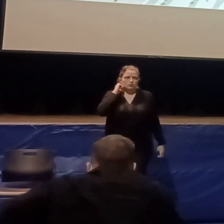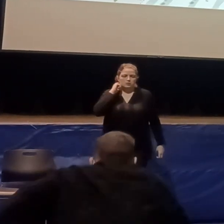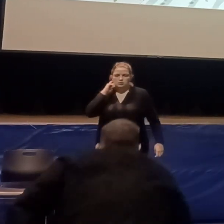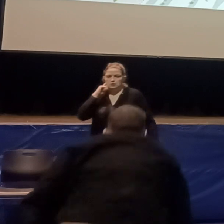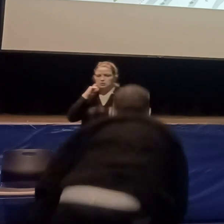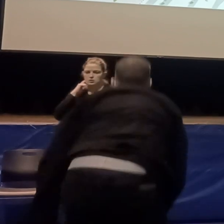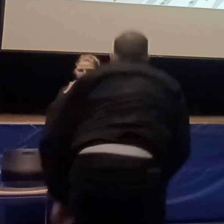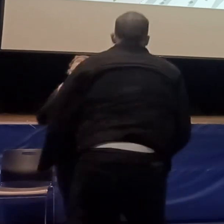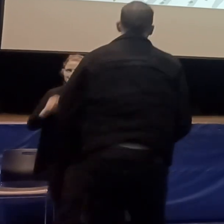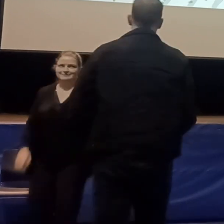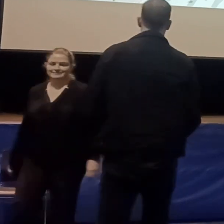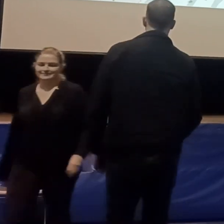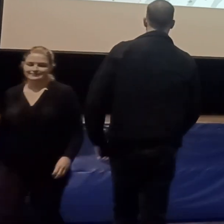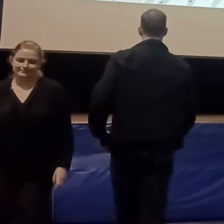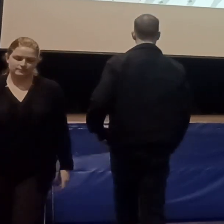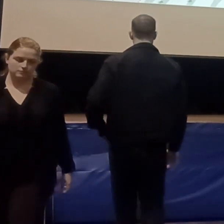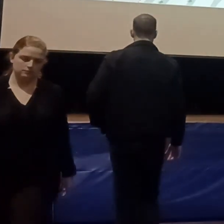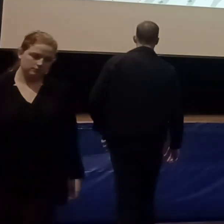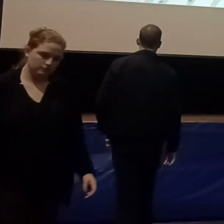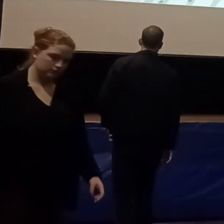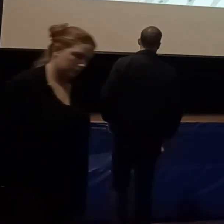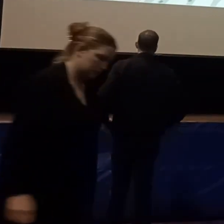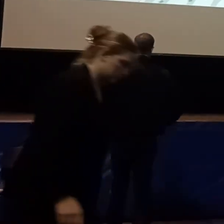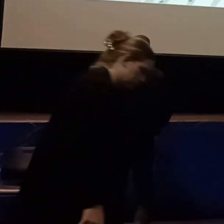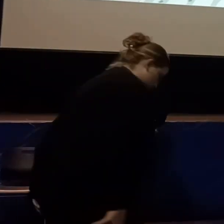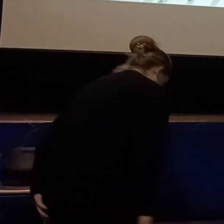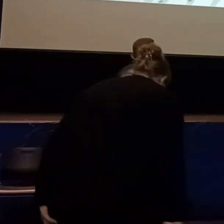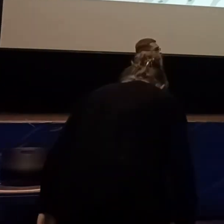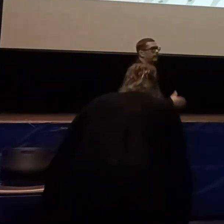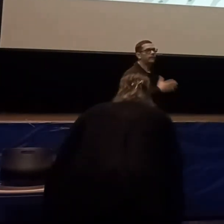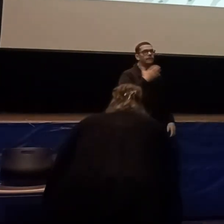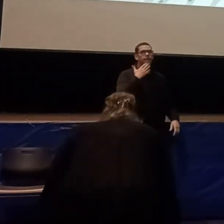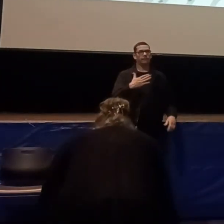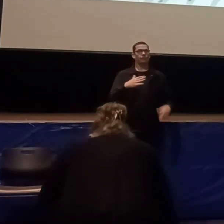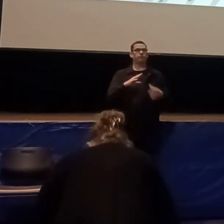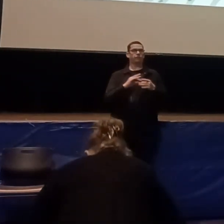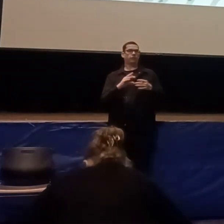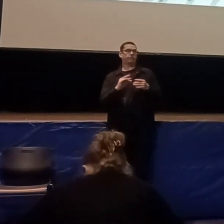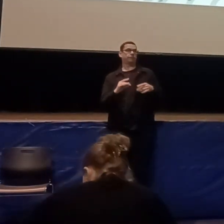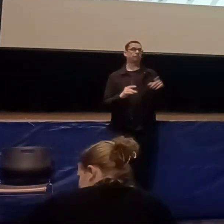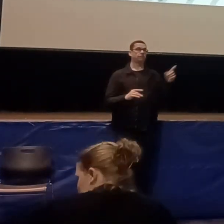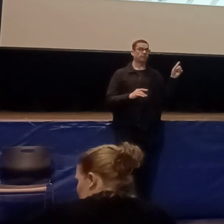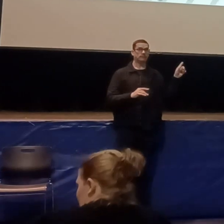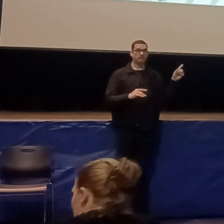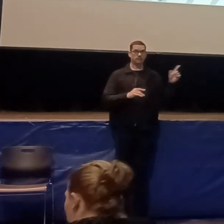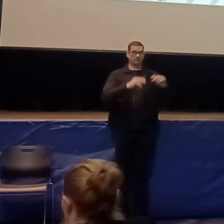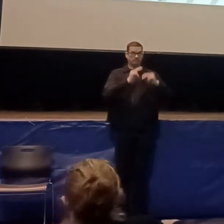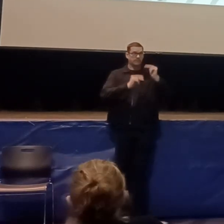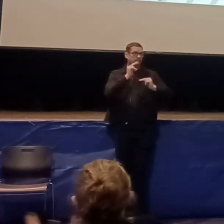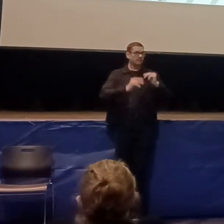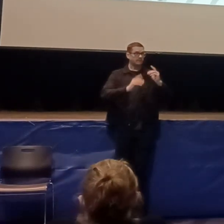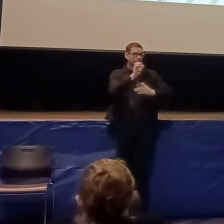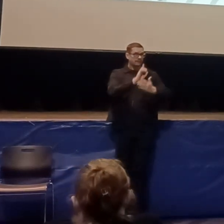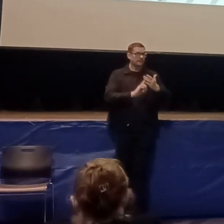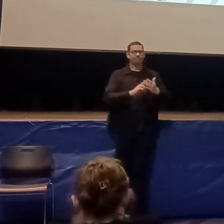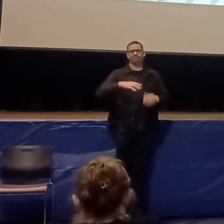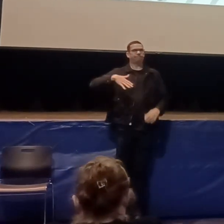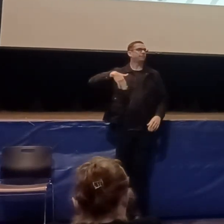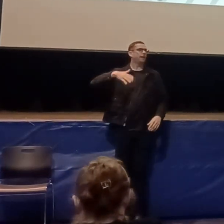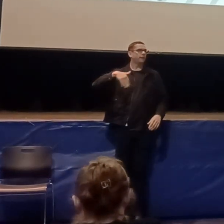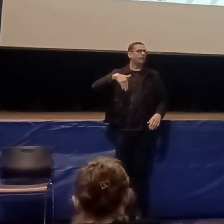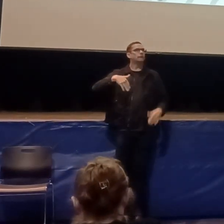Just a quick note, you'll notice that this isn't designed yet. You know, we have a long way to